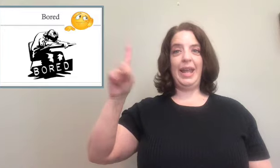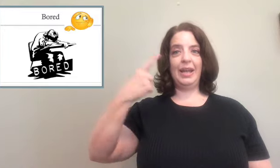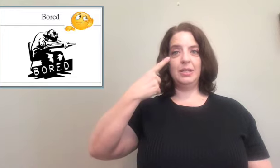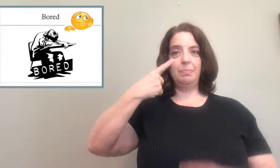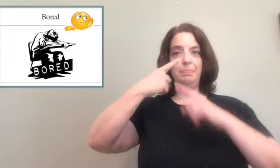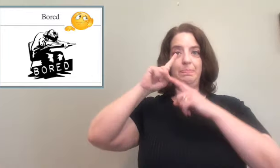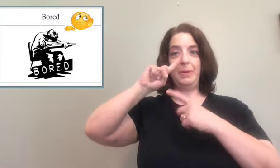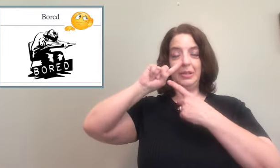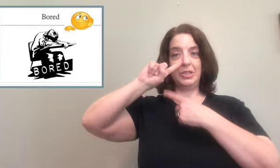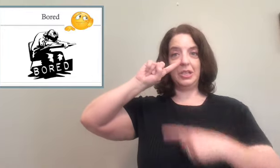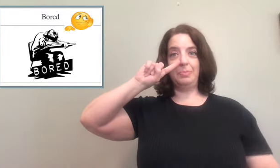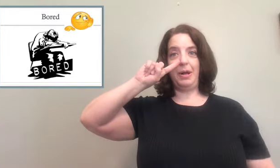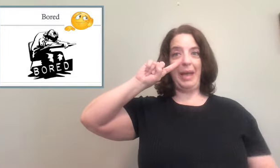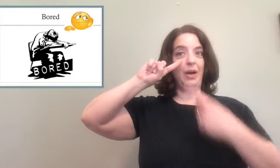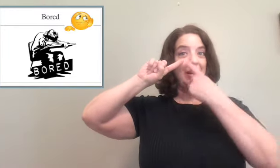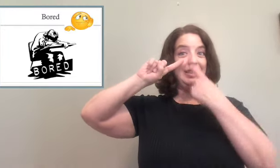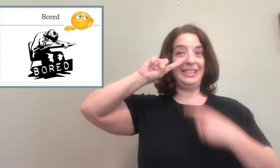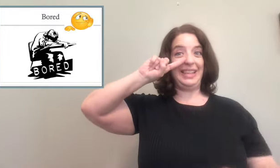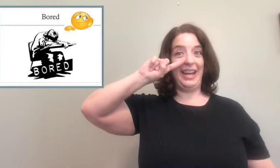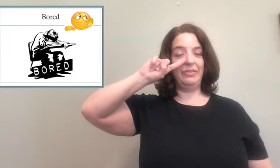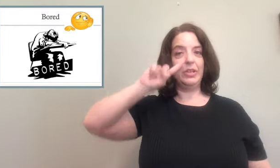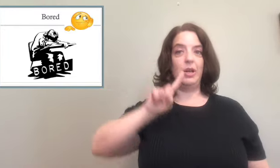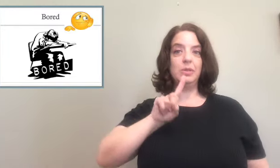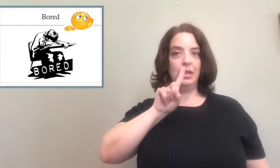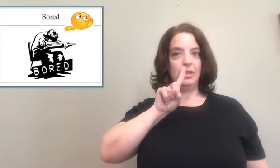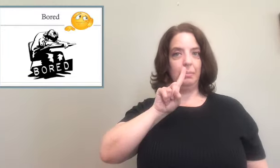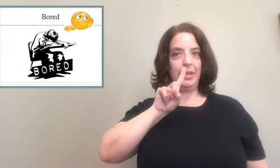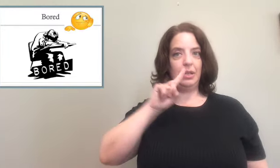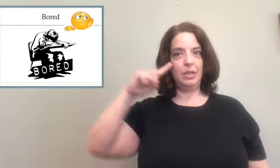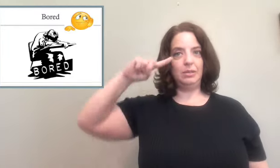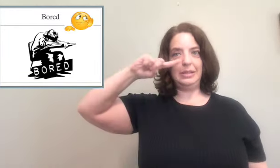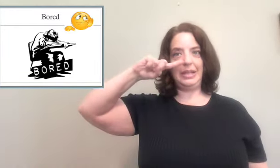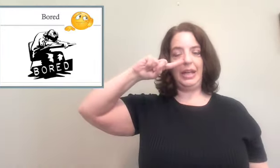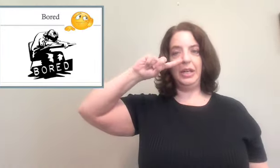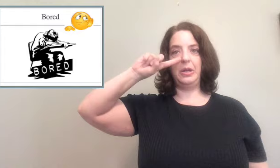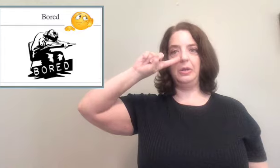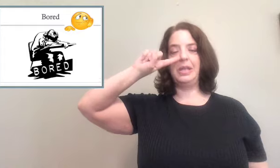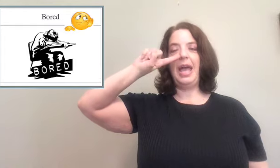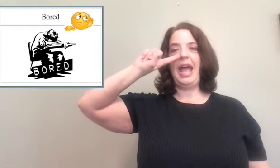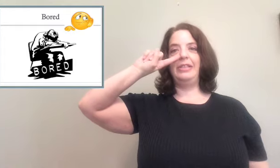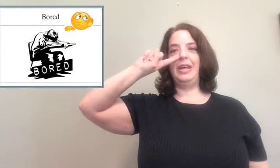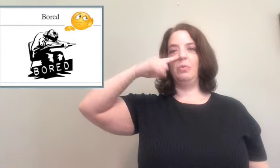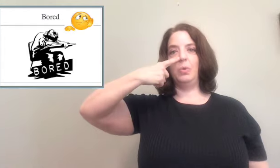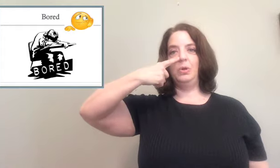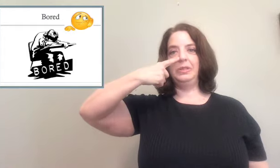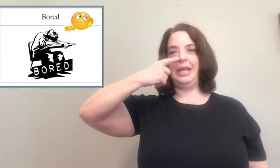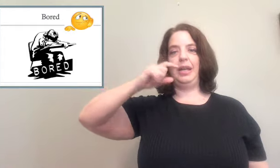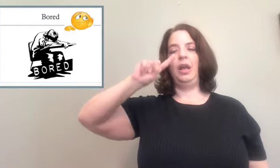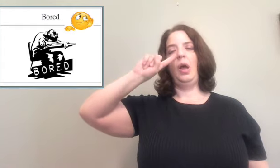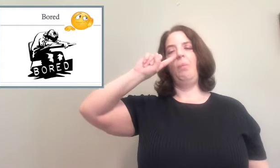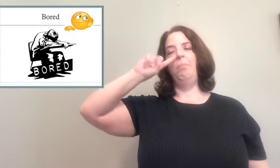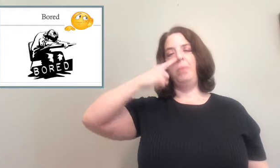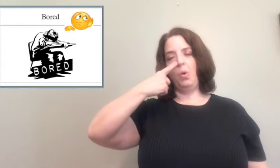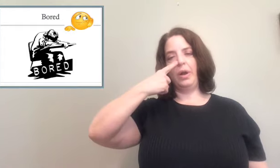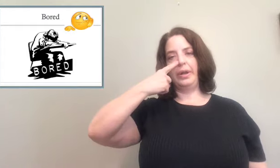hand, starts palm out on the side of your nose. Don't pick your nose, side of your nose, and then it rolls in. Bored.